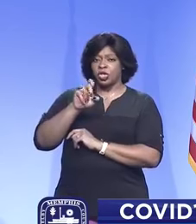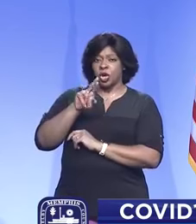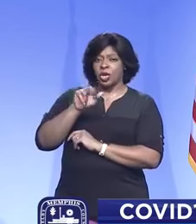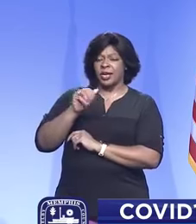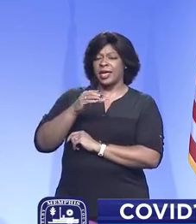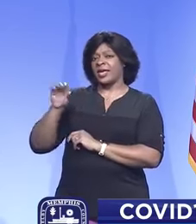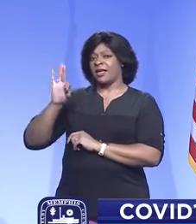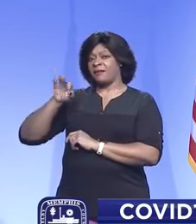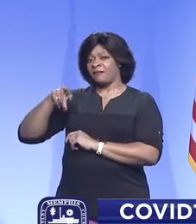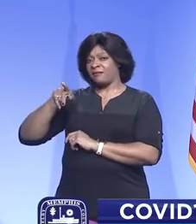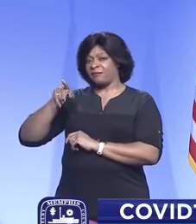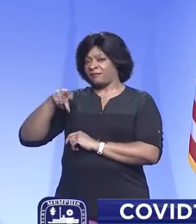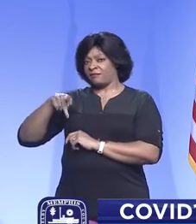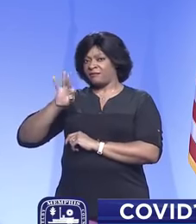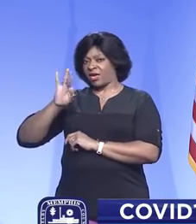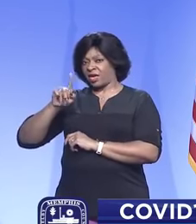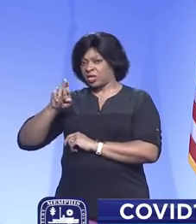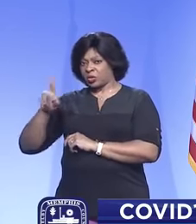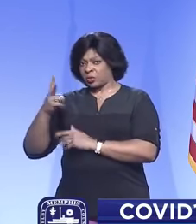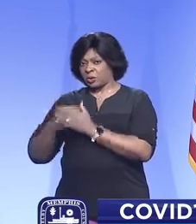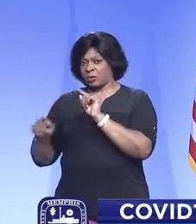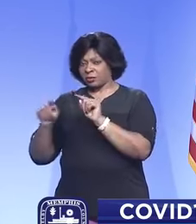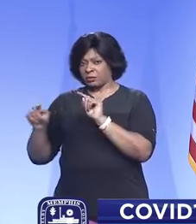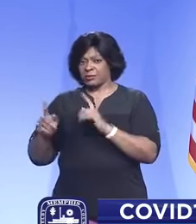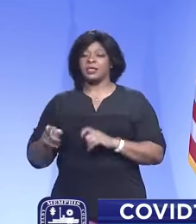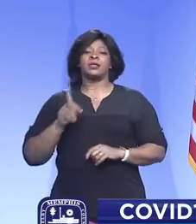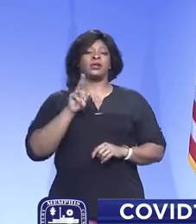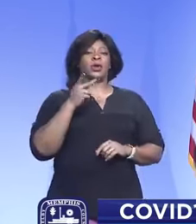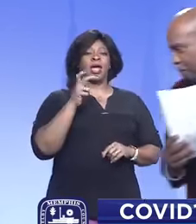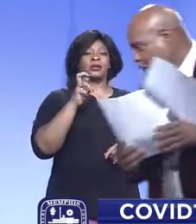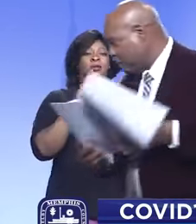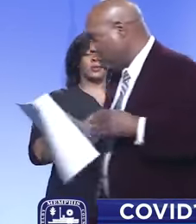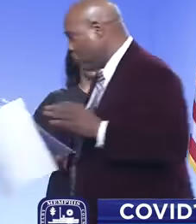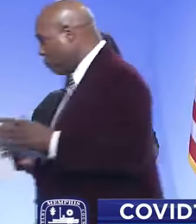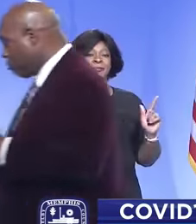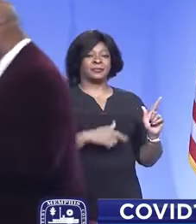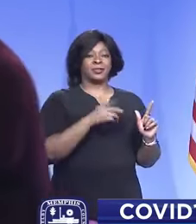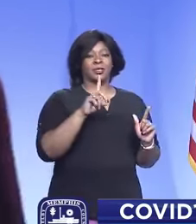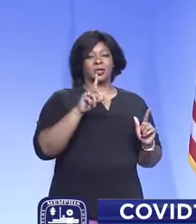Pfizer initially? I'm going to ask Dr. Haushalter to speak to that.